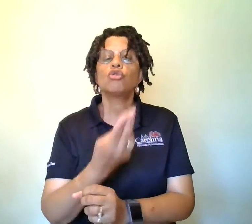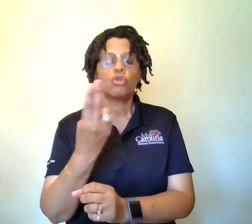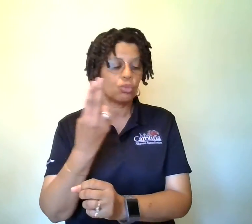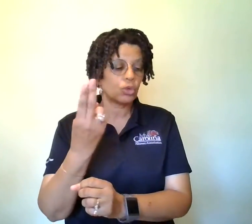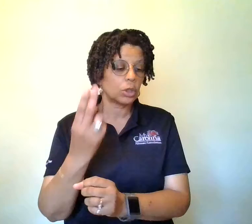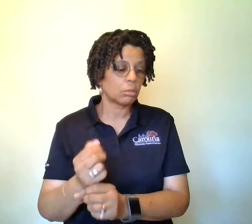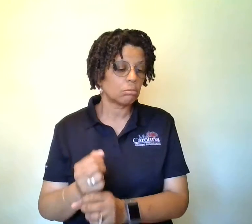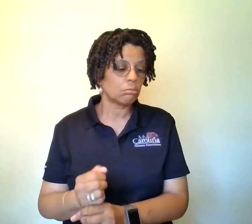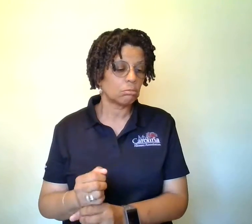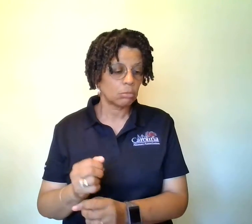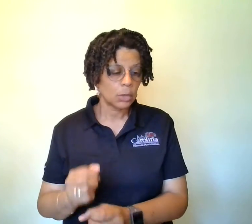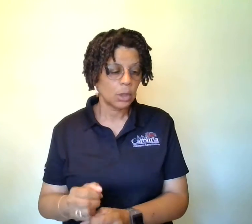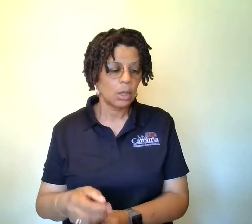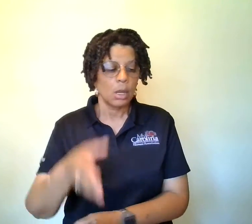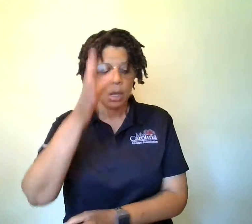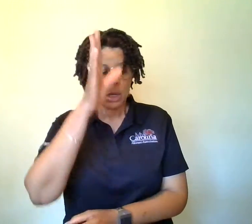it in a much more serious,